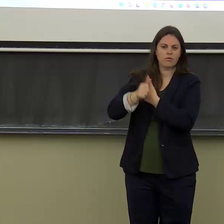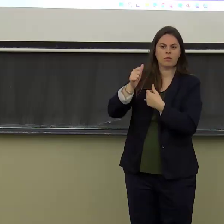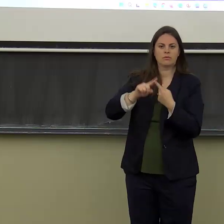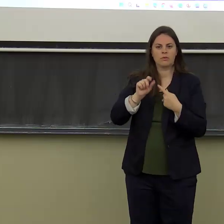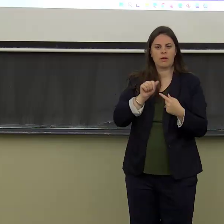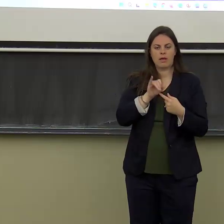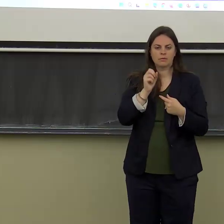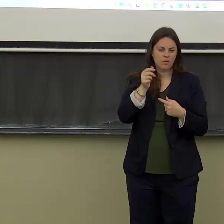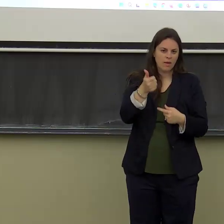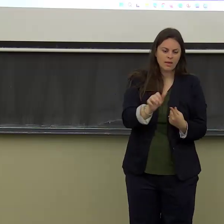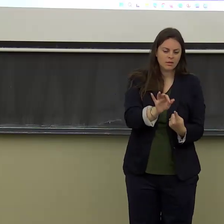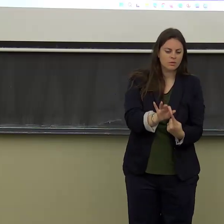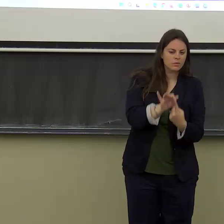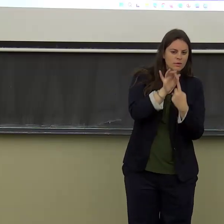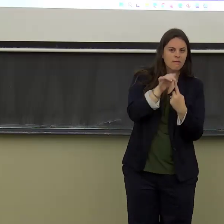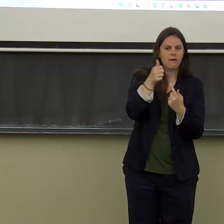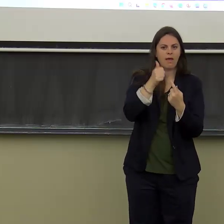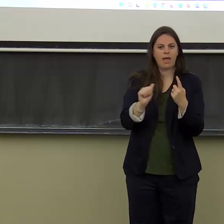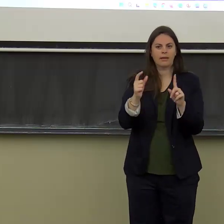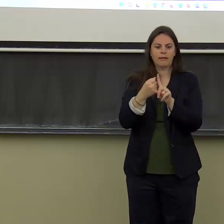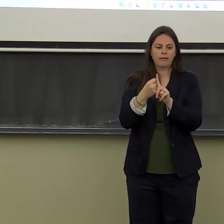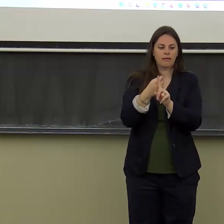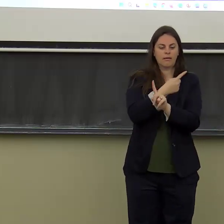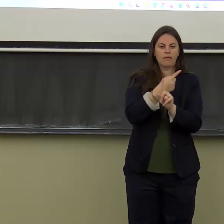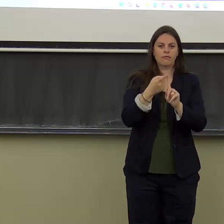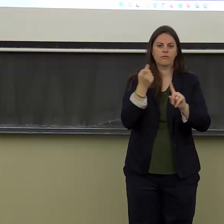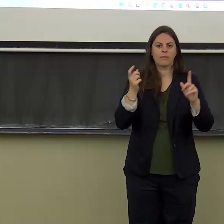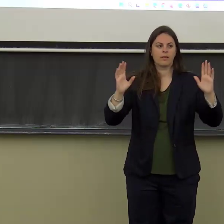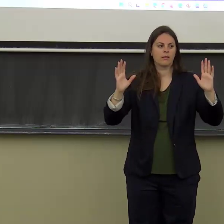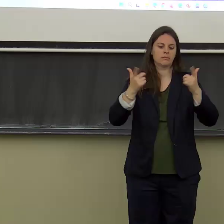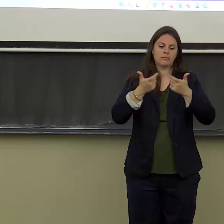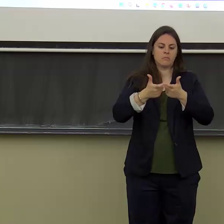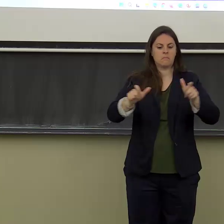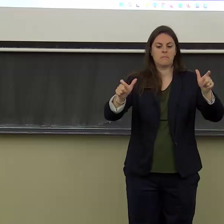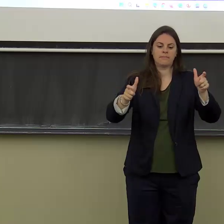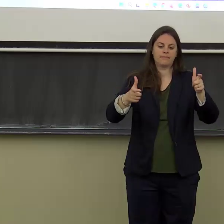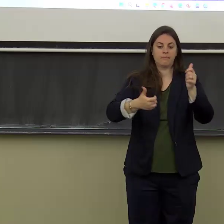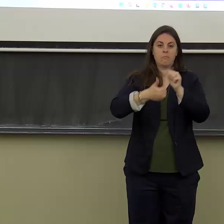any uniqueness, any variance from the majority or the average is